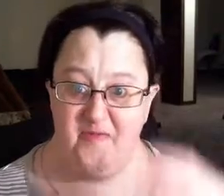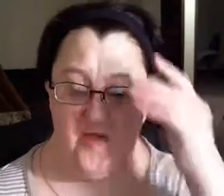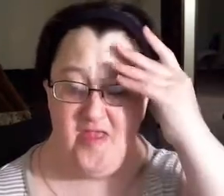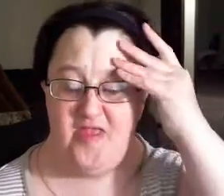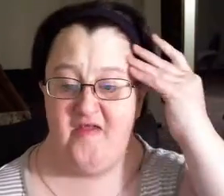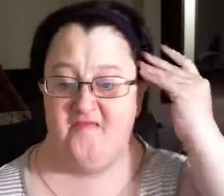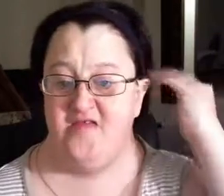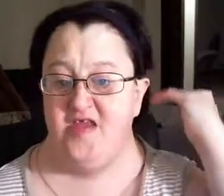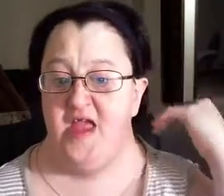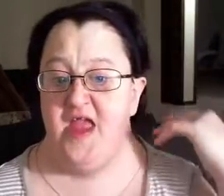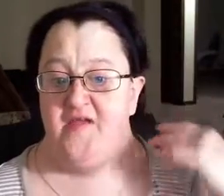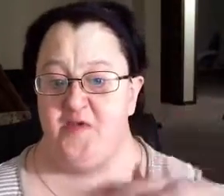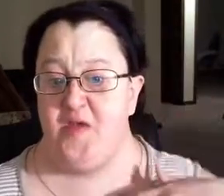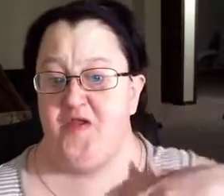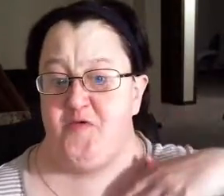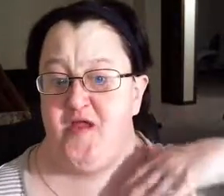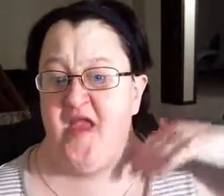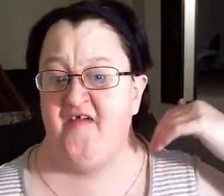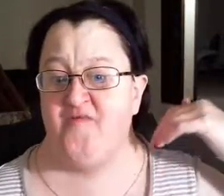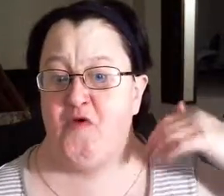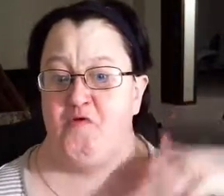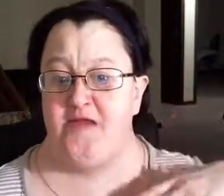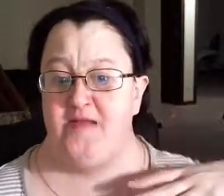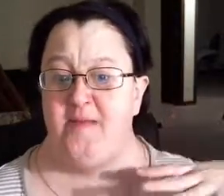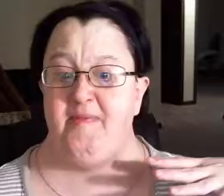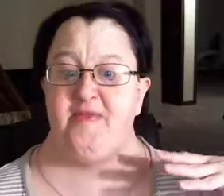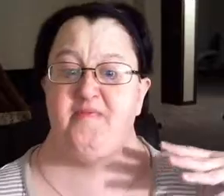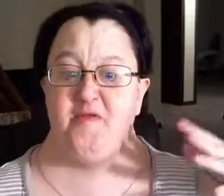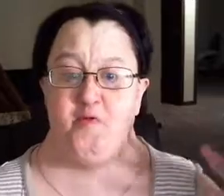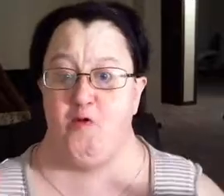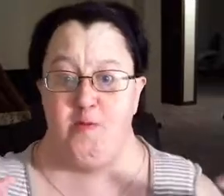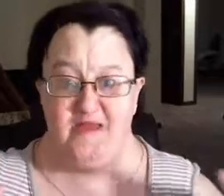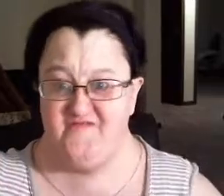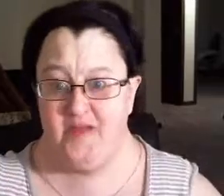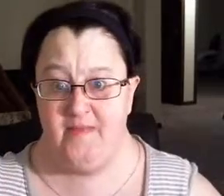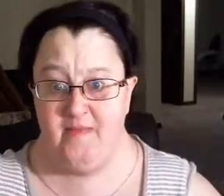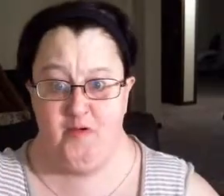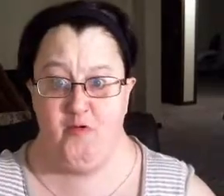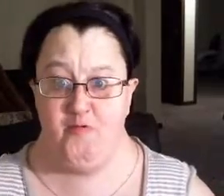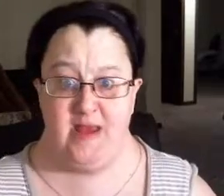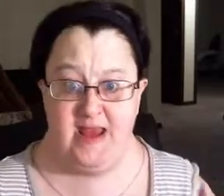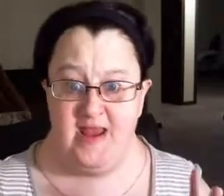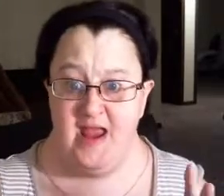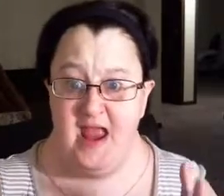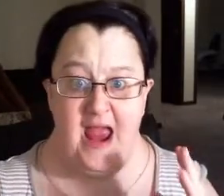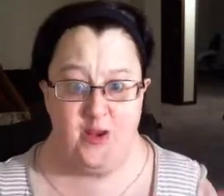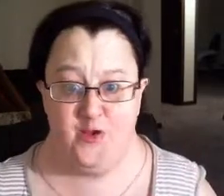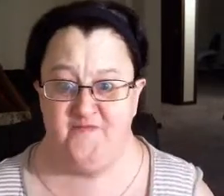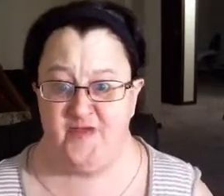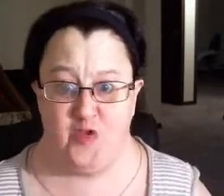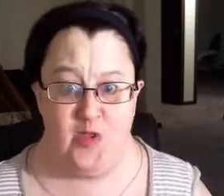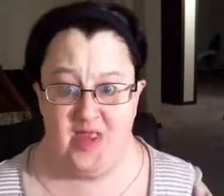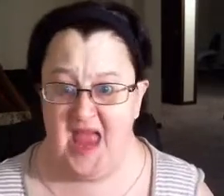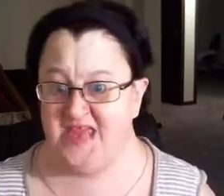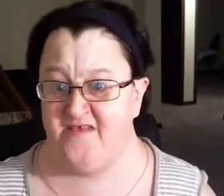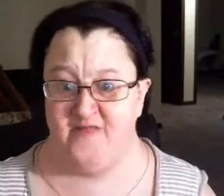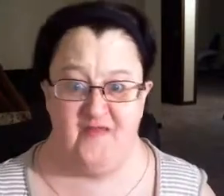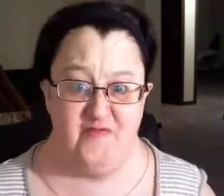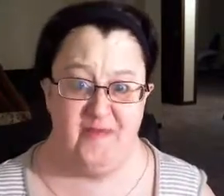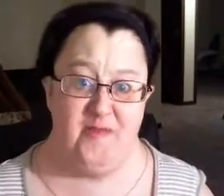if you guys have if you guys are have already maybe some of you are already fit maybe you're already at a good physical active level maybe